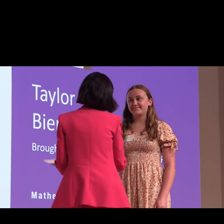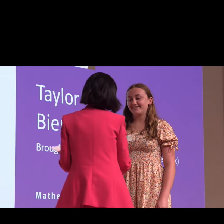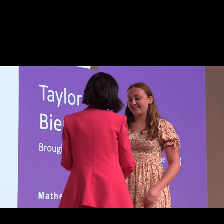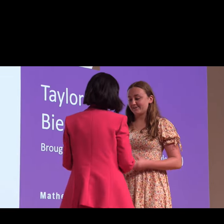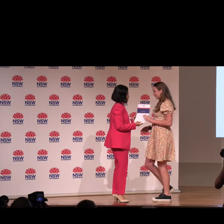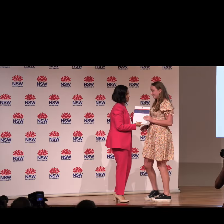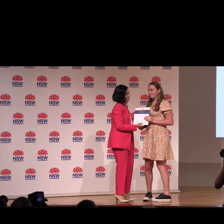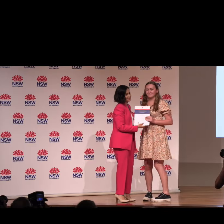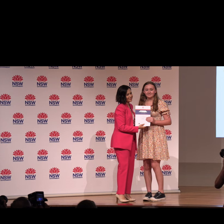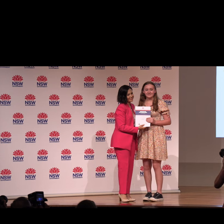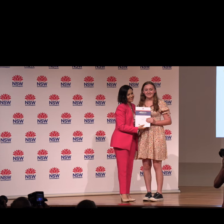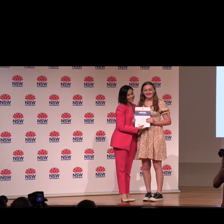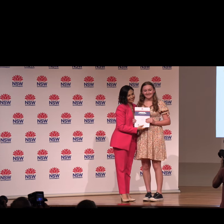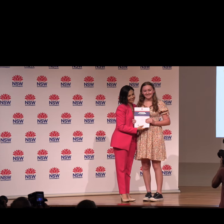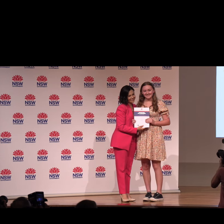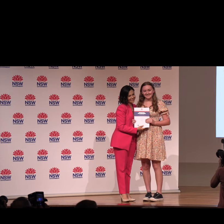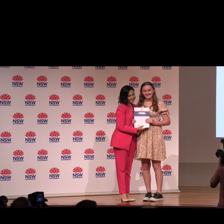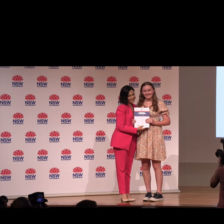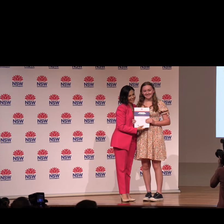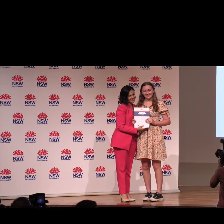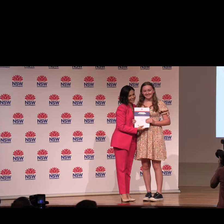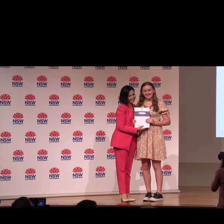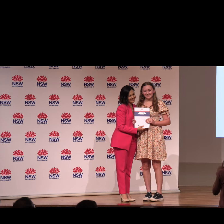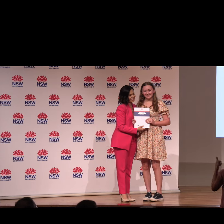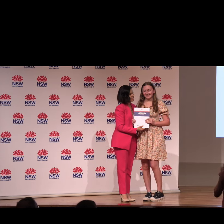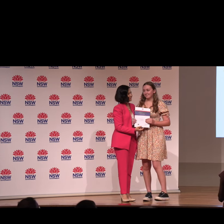Jackson Bond, Emmanuel Anglican College.